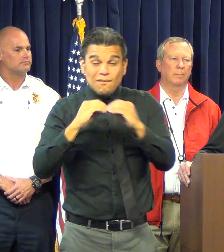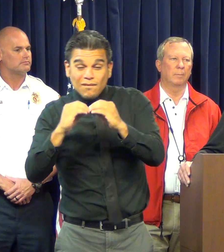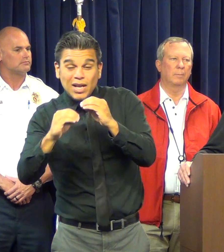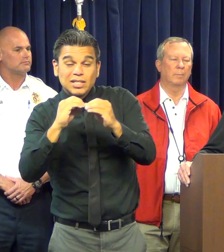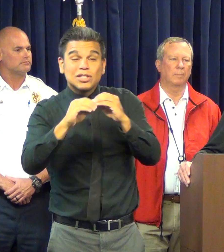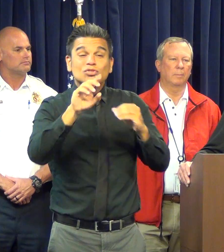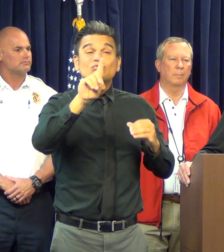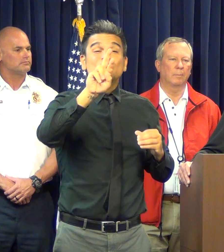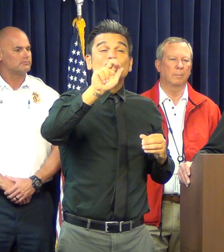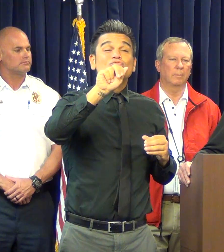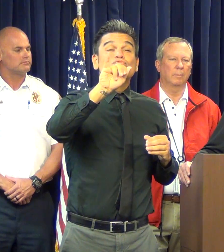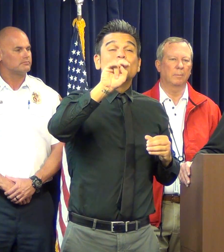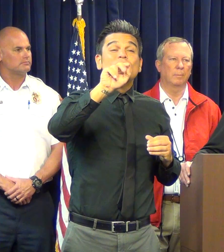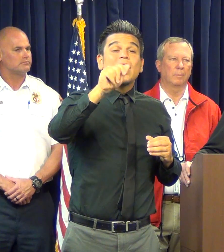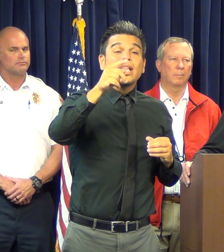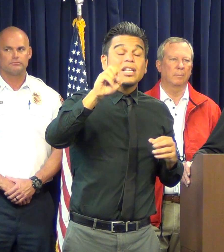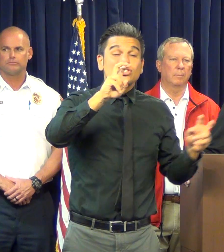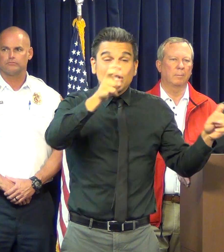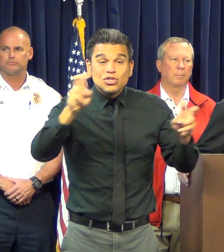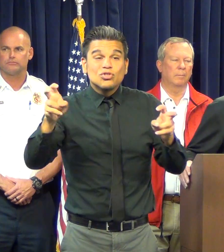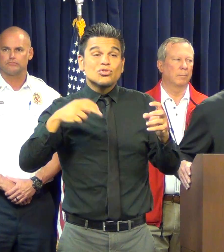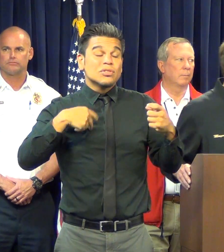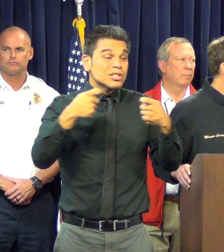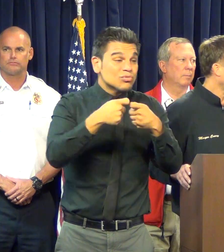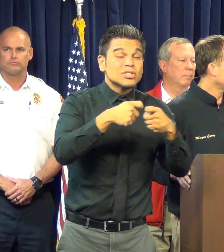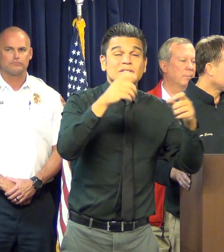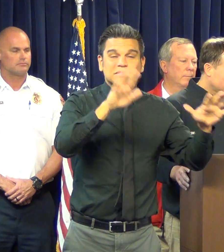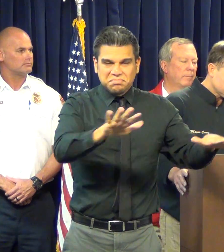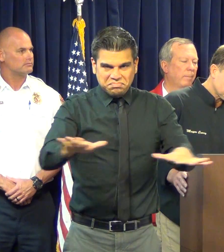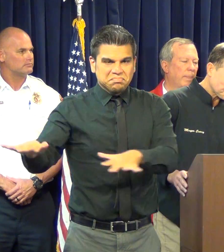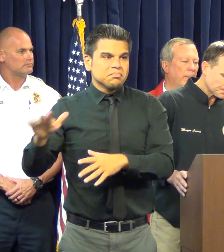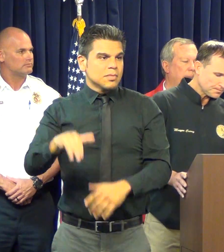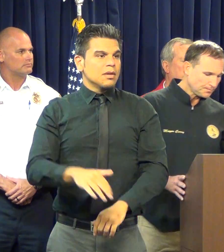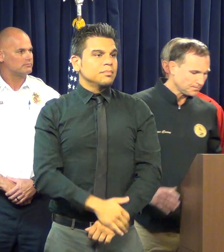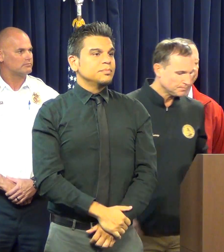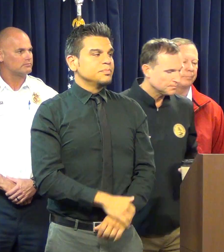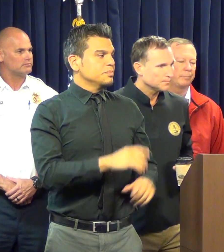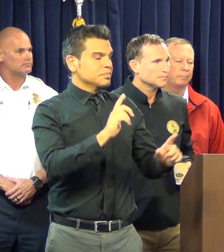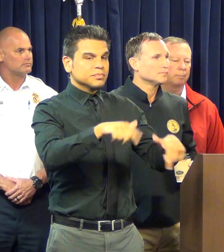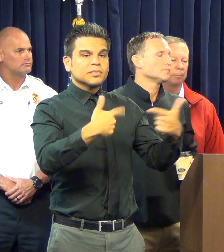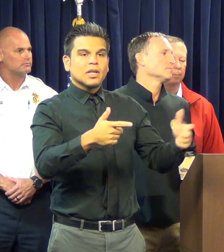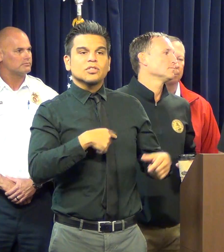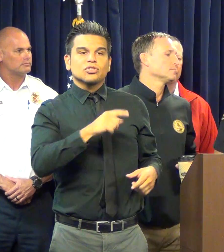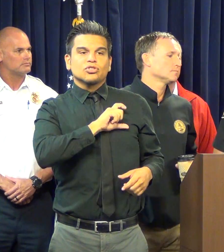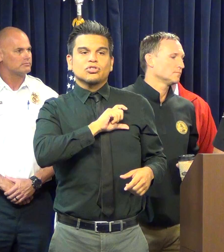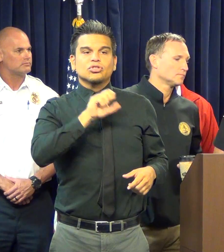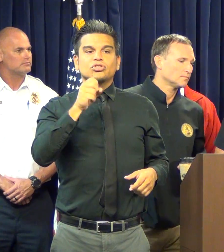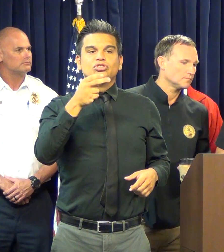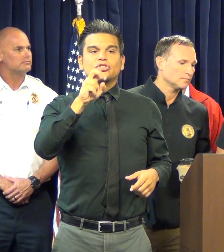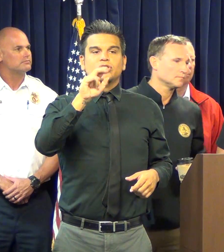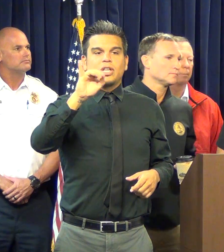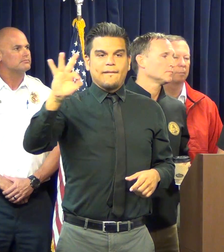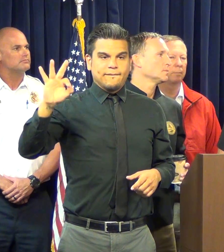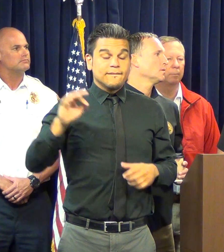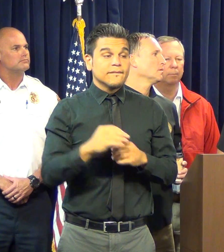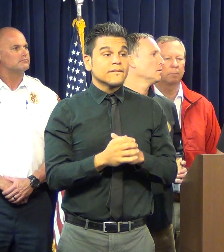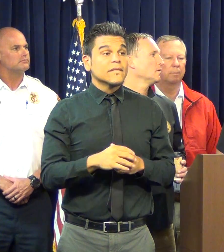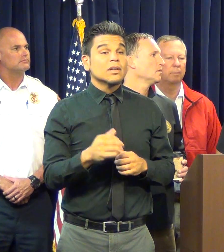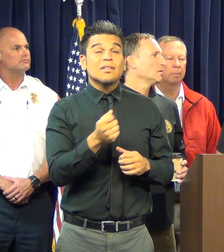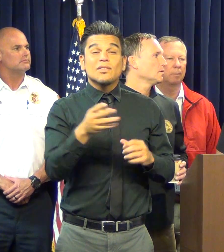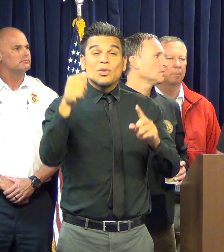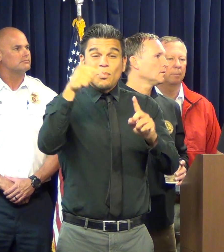issues to that end. Sheriff, did you want to add? Sure, just a couple quick points. So